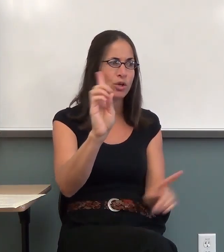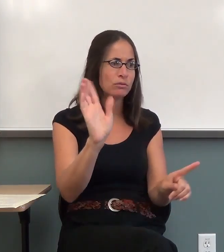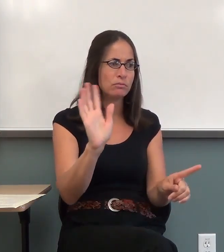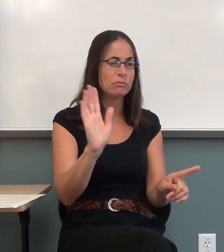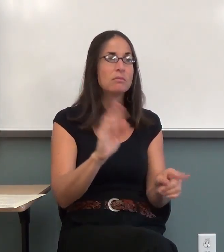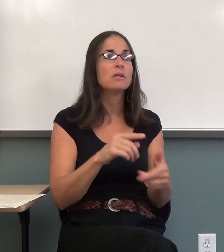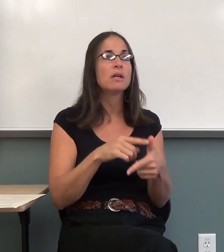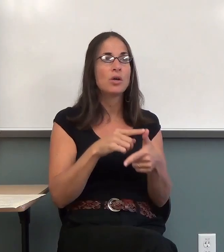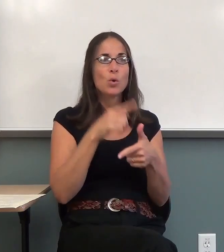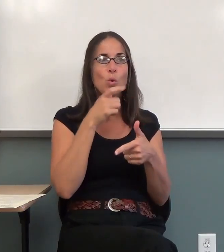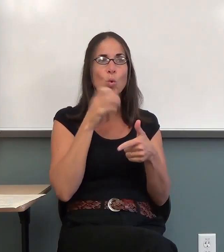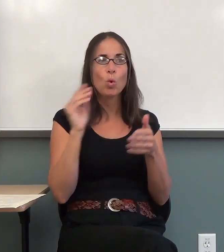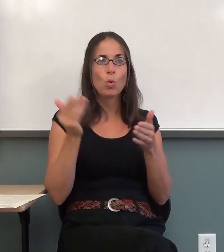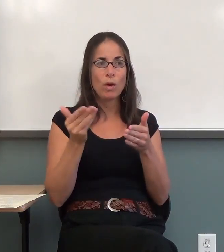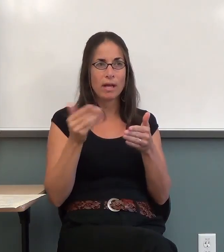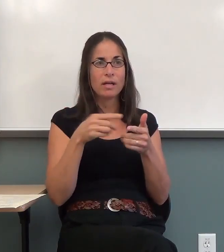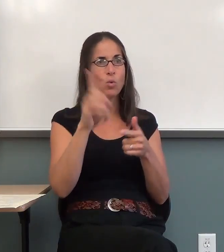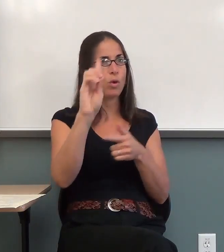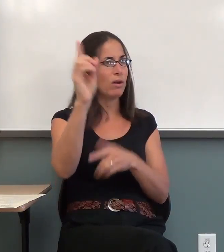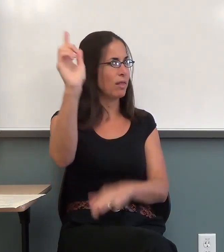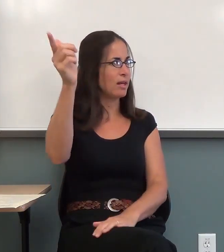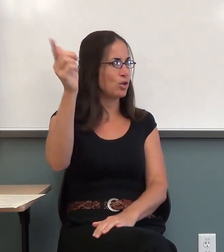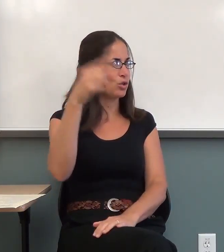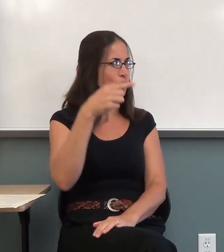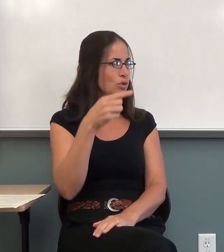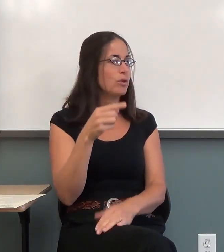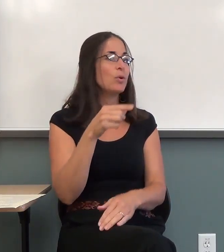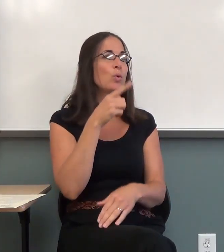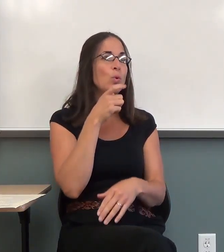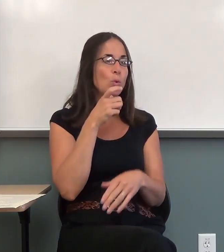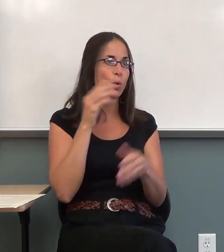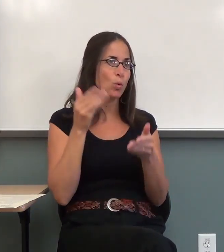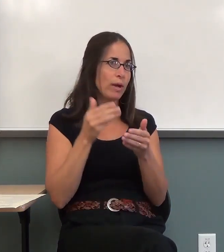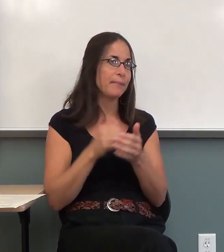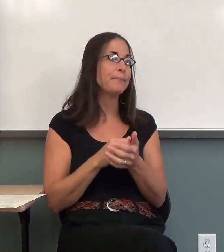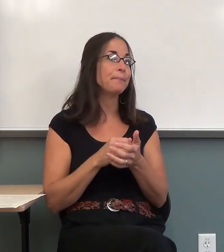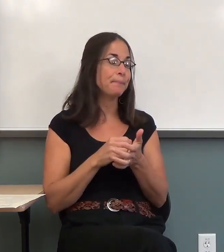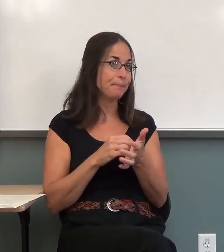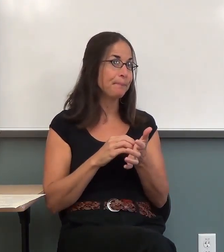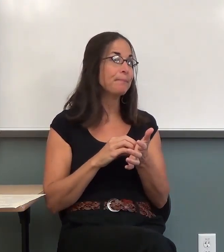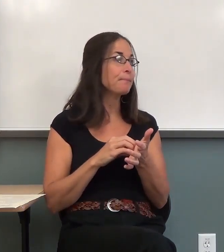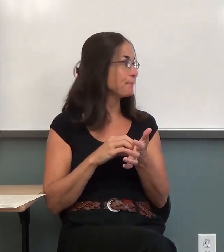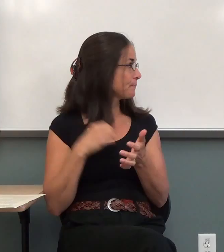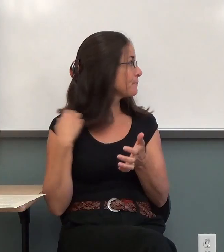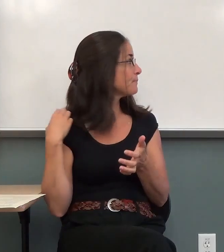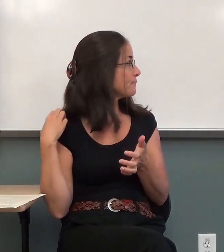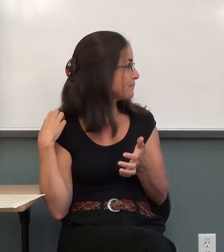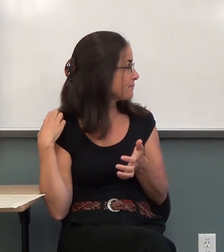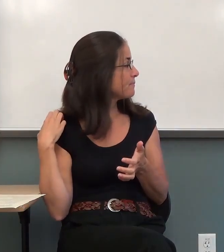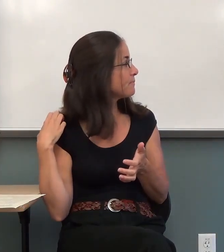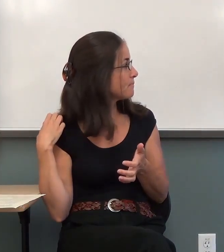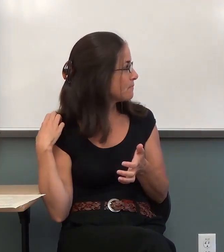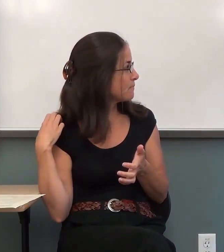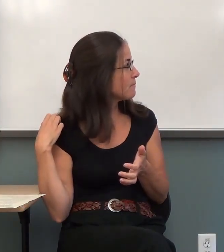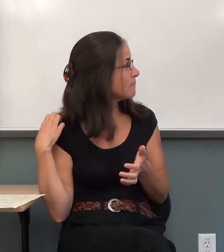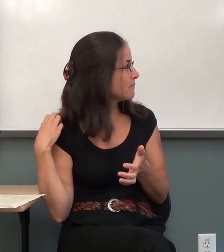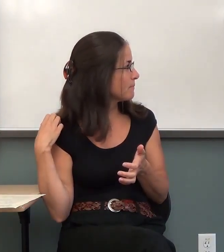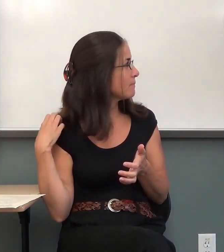going to learn the where later. Who and what. So this is a good review. Who and what. Okay? And that's doing the